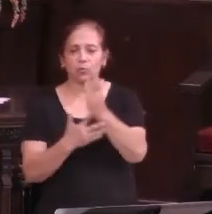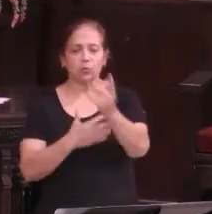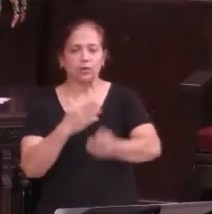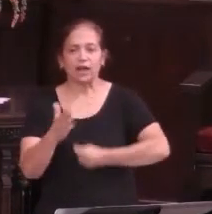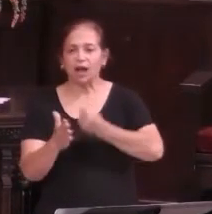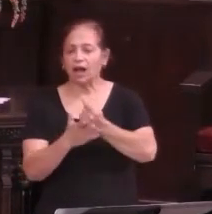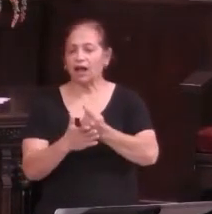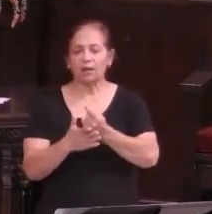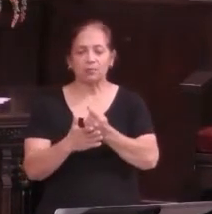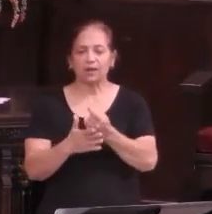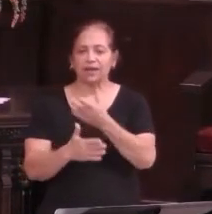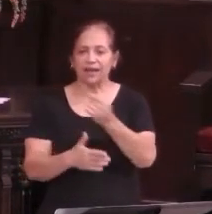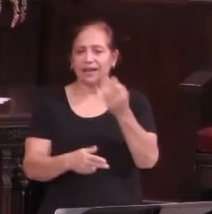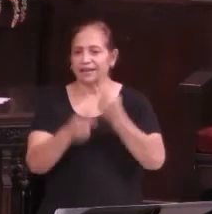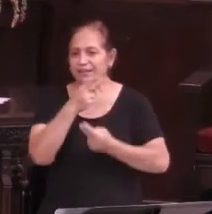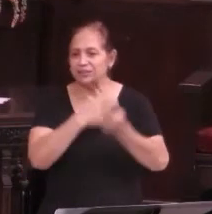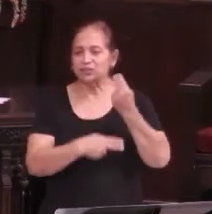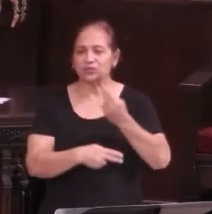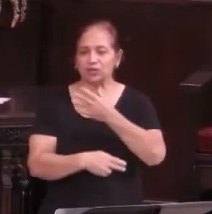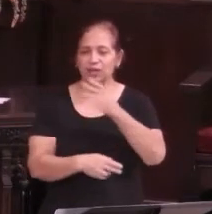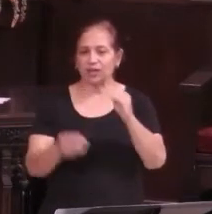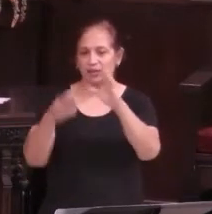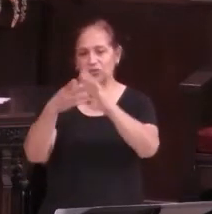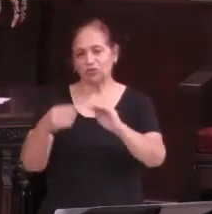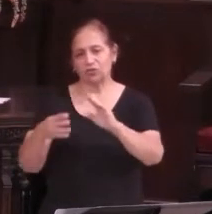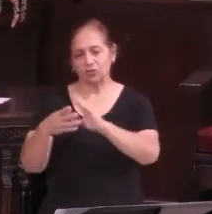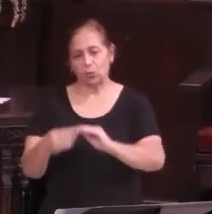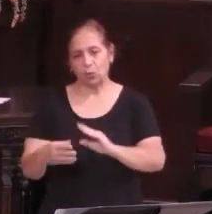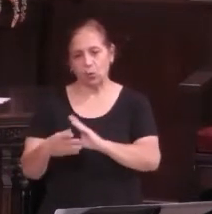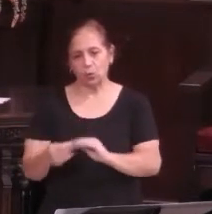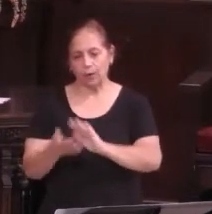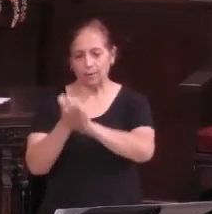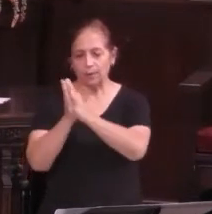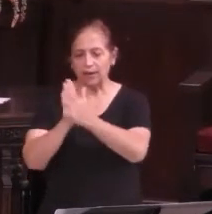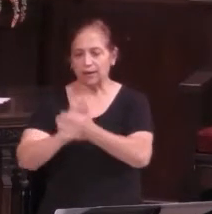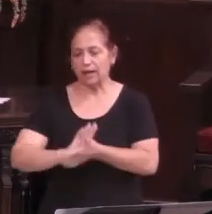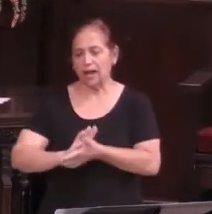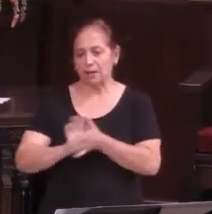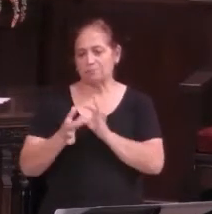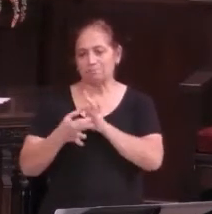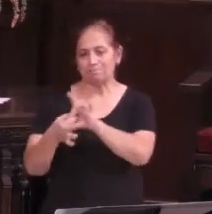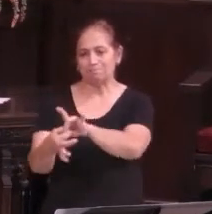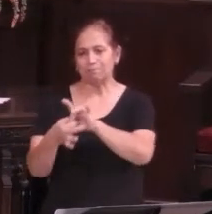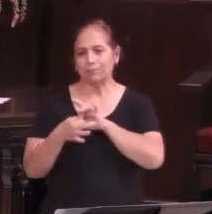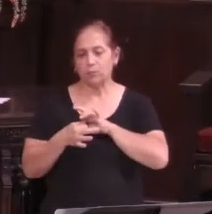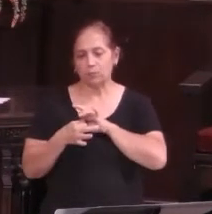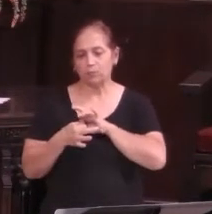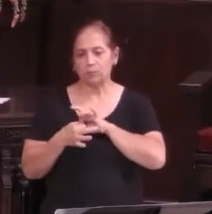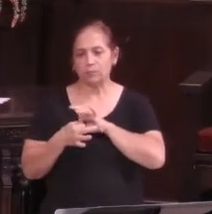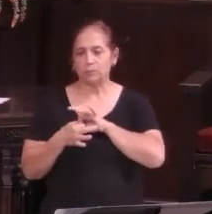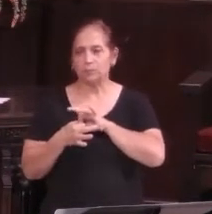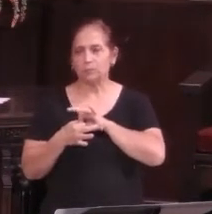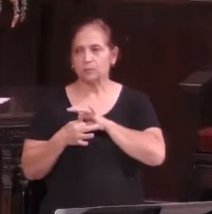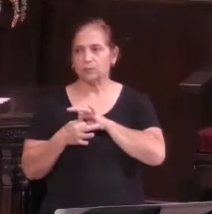time and space and history, and the story became their own.